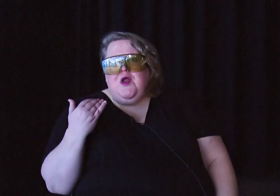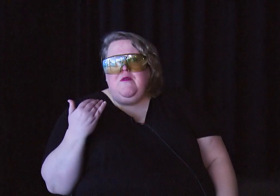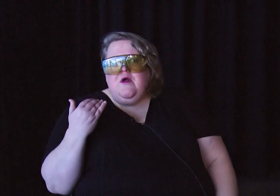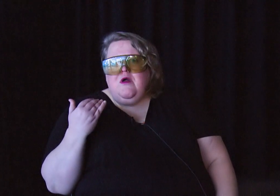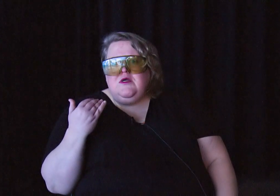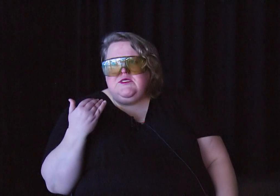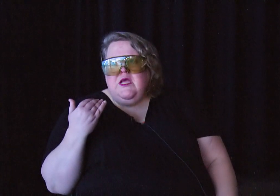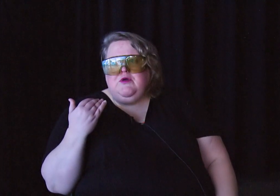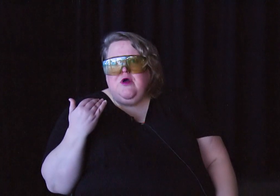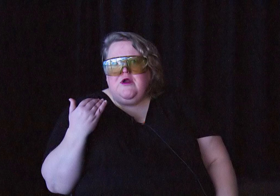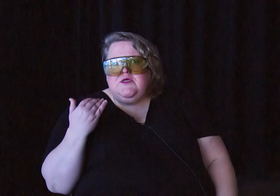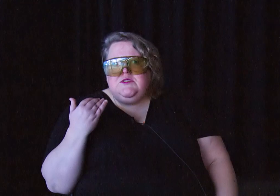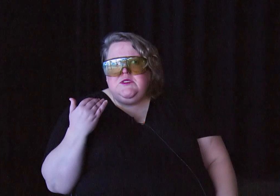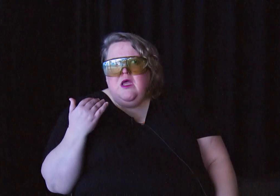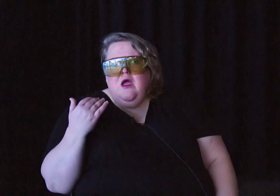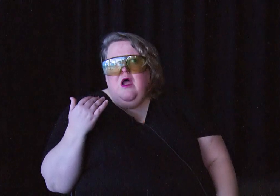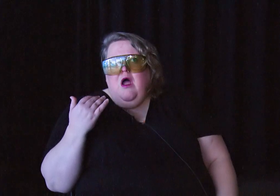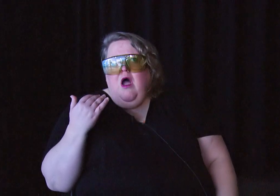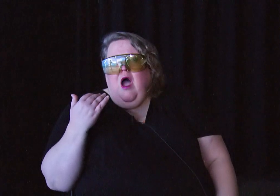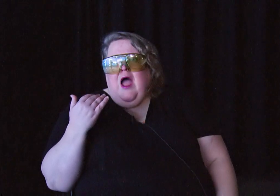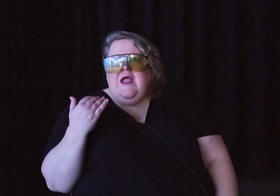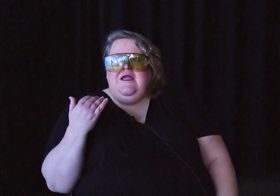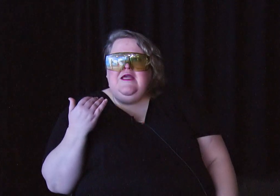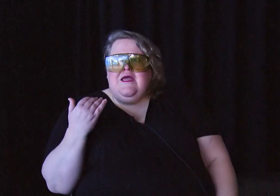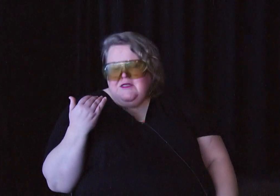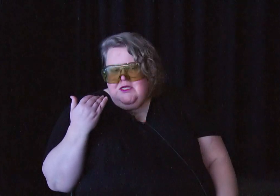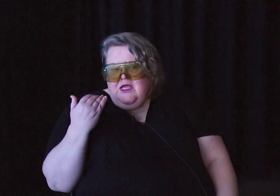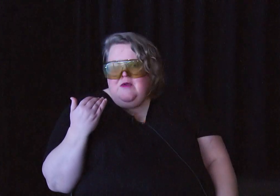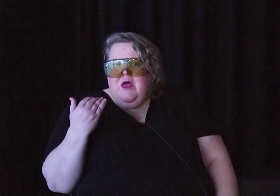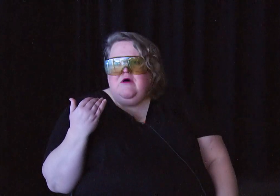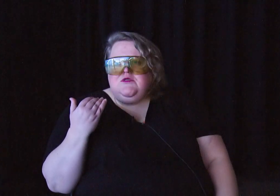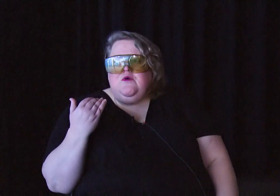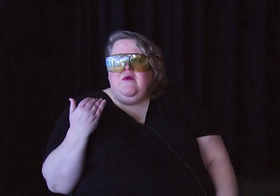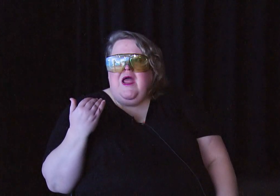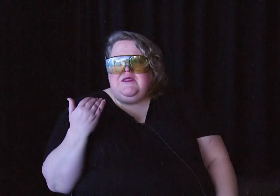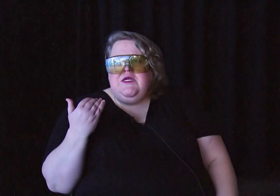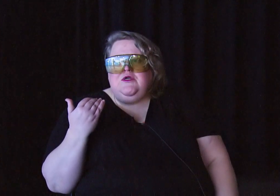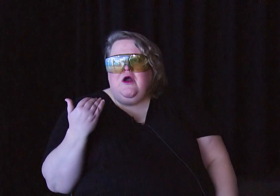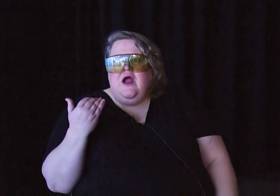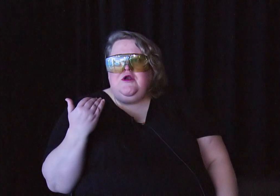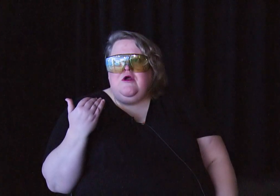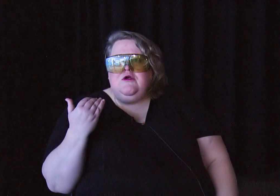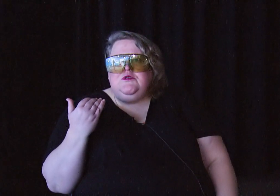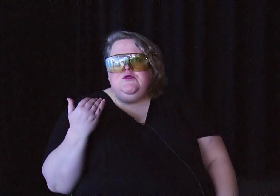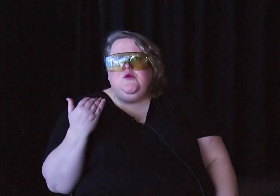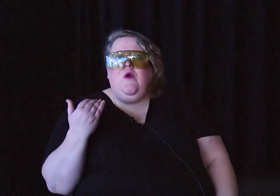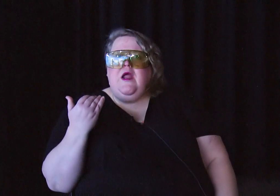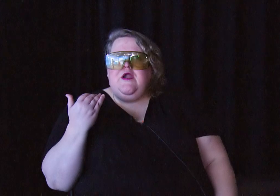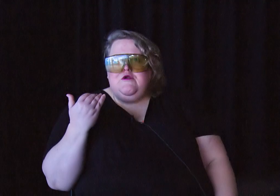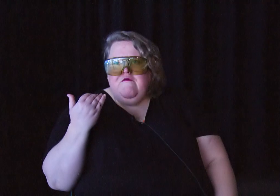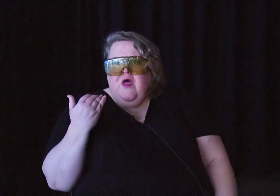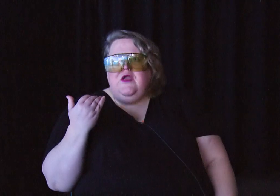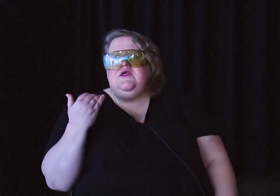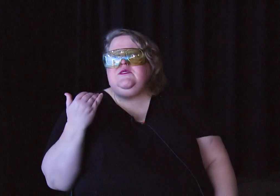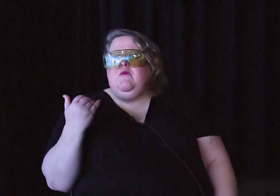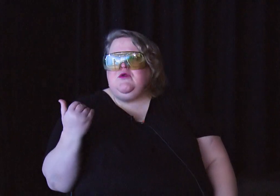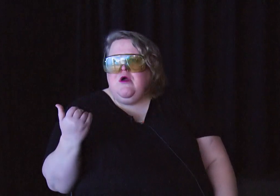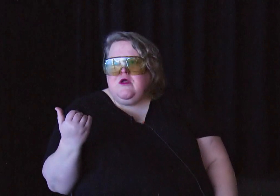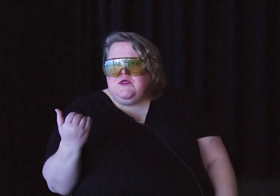other disabled artists. I get emails from casting directors trying to find disabled artists